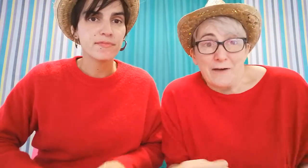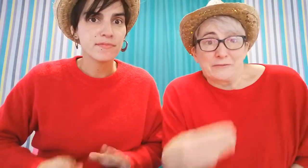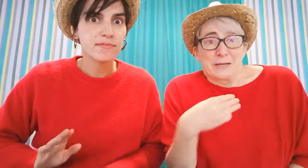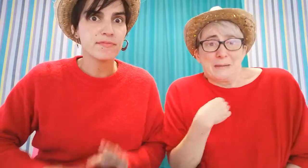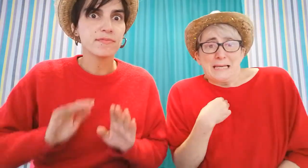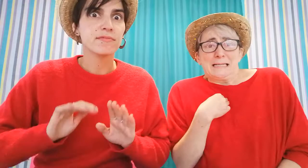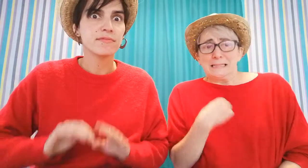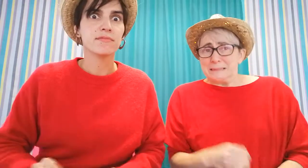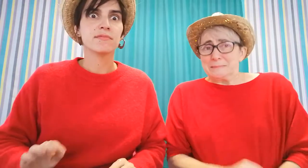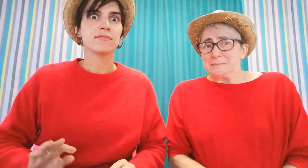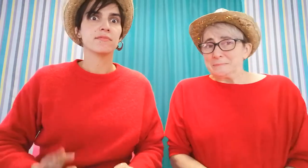Chasing after me.